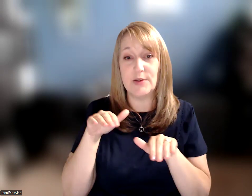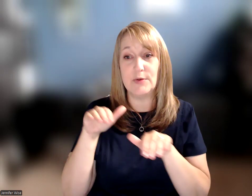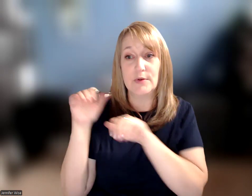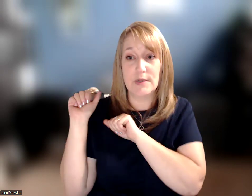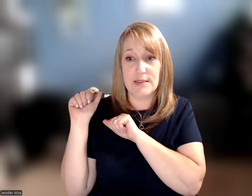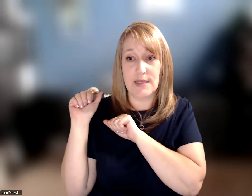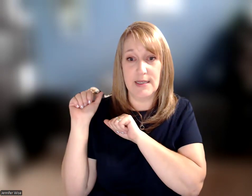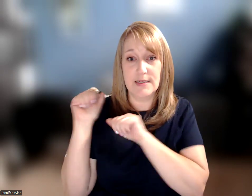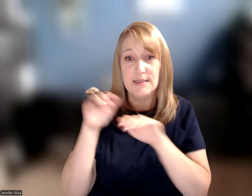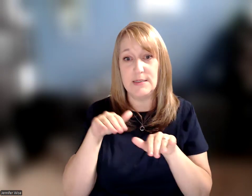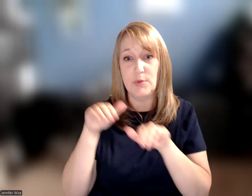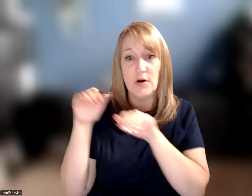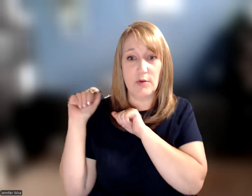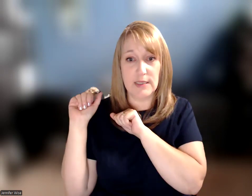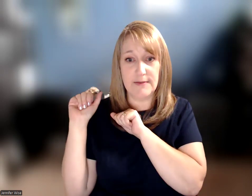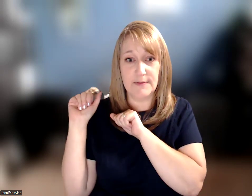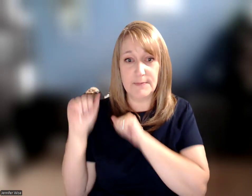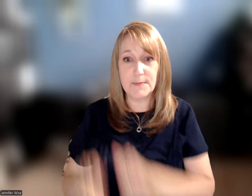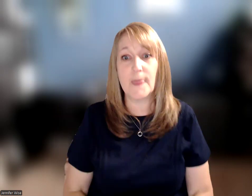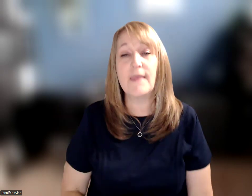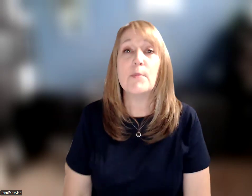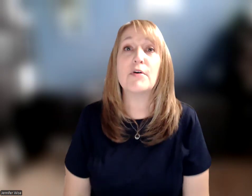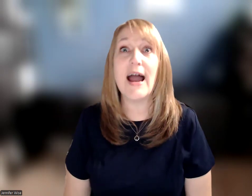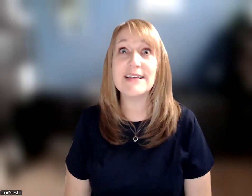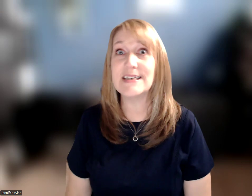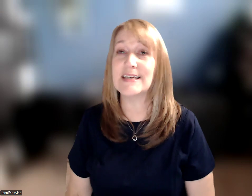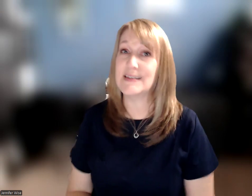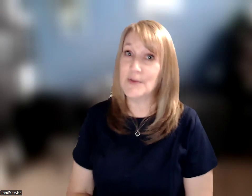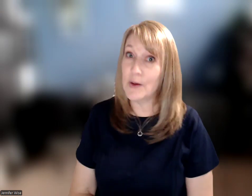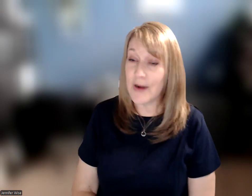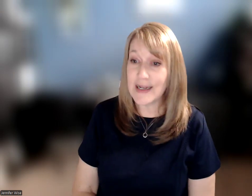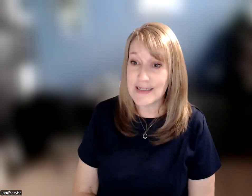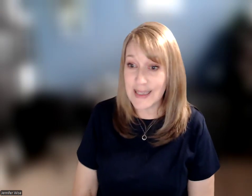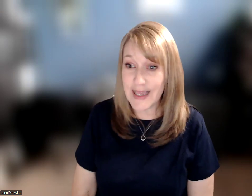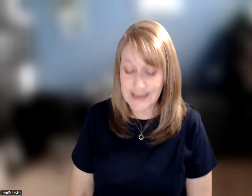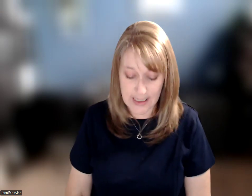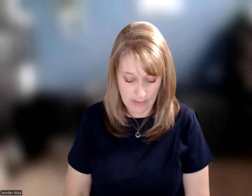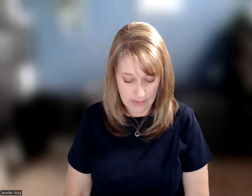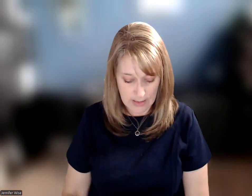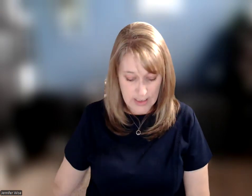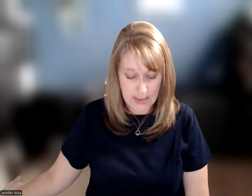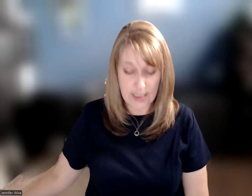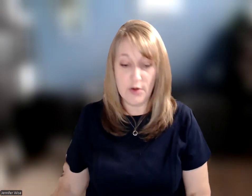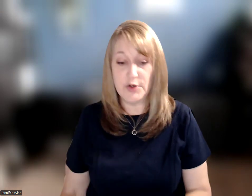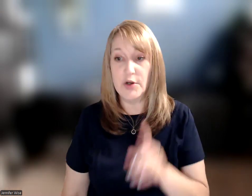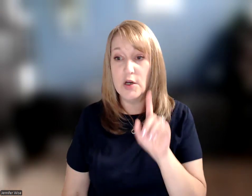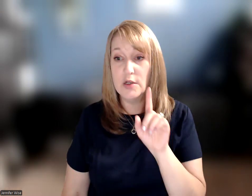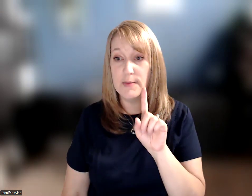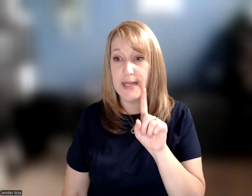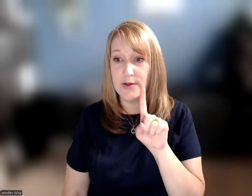you sign it. Depart or leave. Practice. If you are practicing ASL, then on your non-dominant hand, you